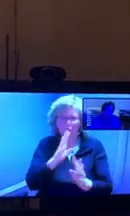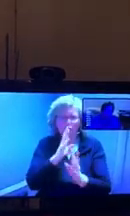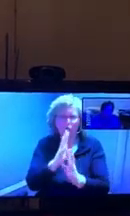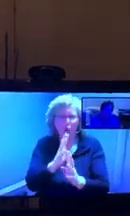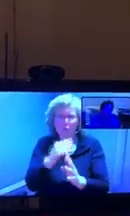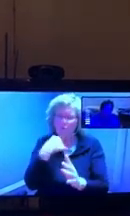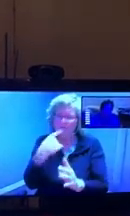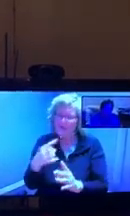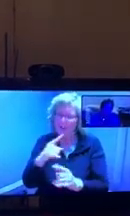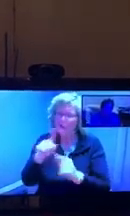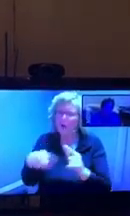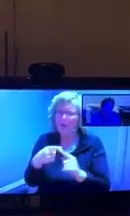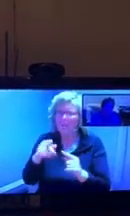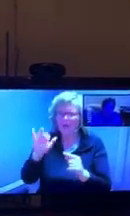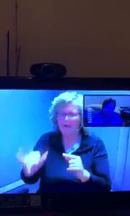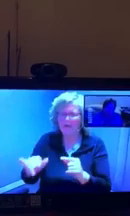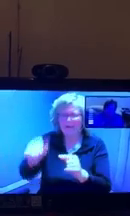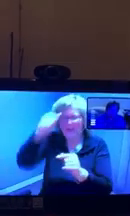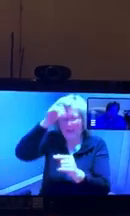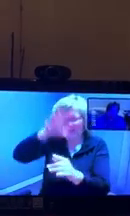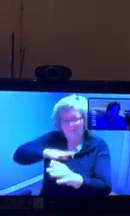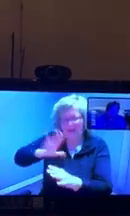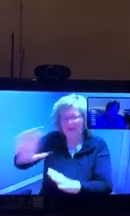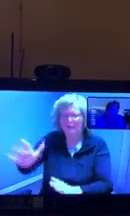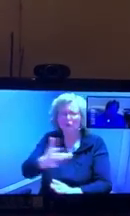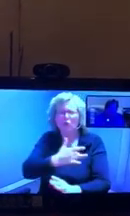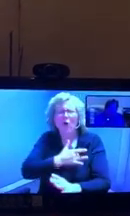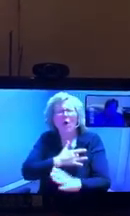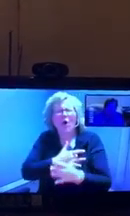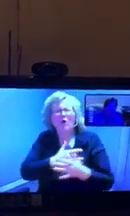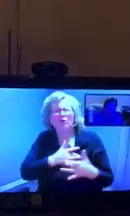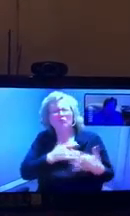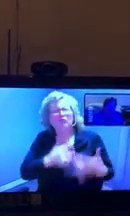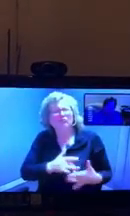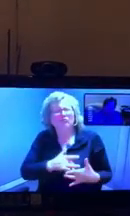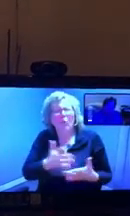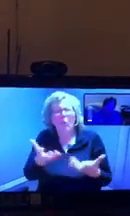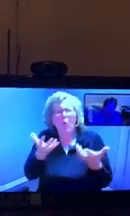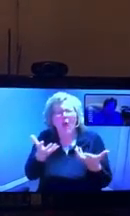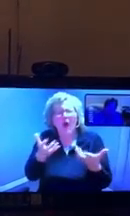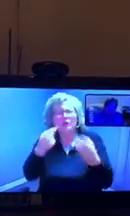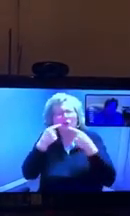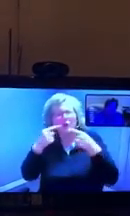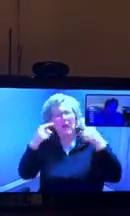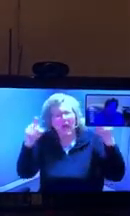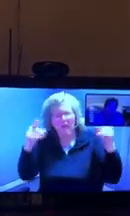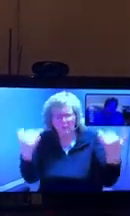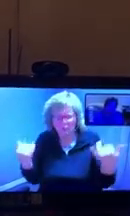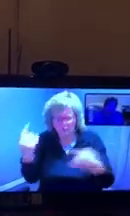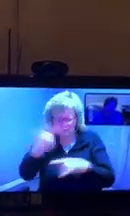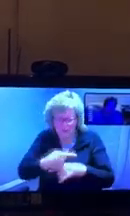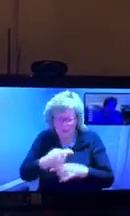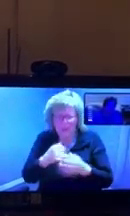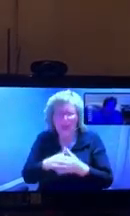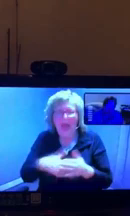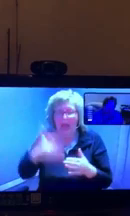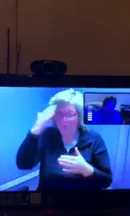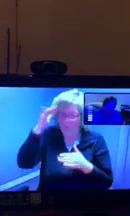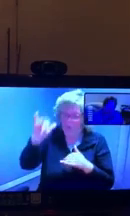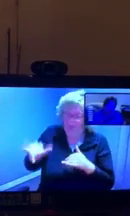an understanding about his heart, about what he wants to accomplish here. I'm so honored. I've been knowing this guy for 25